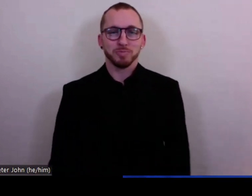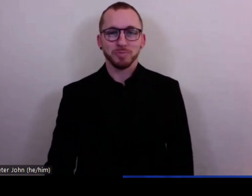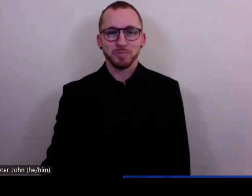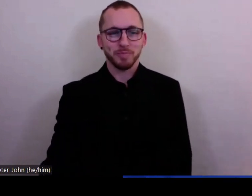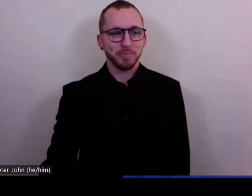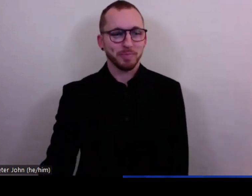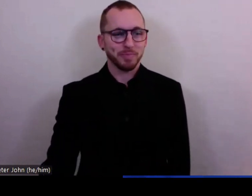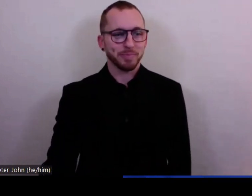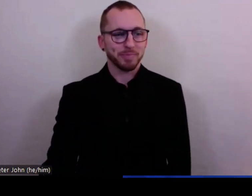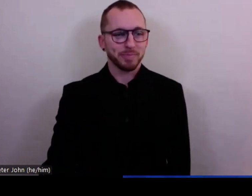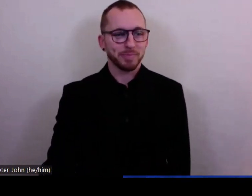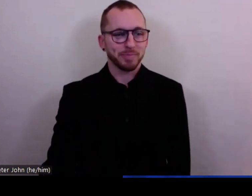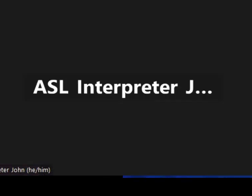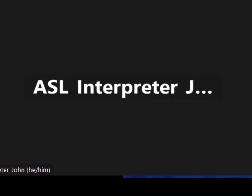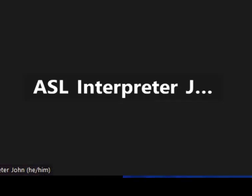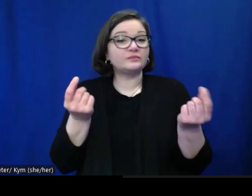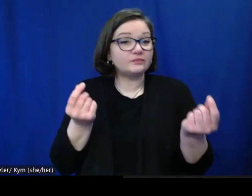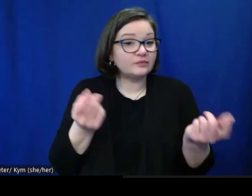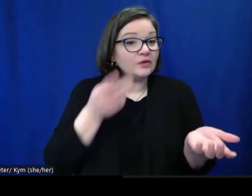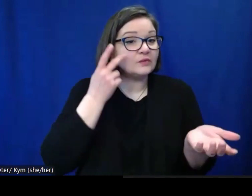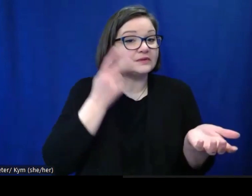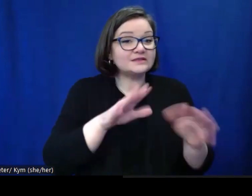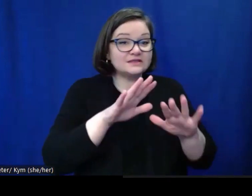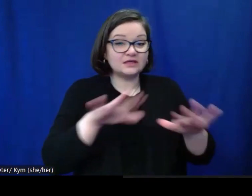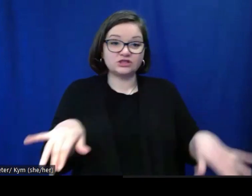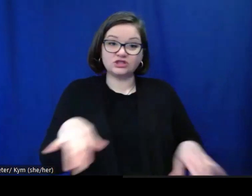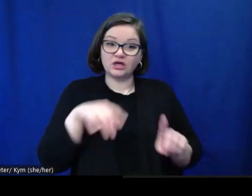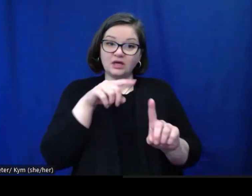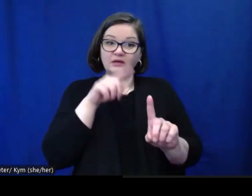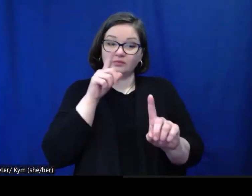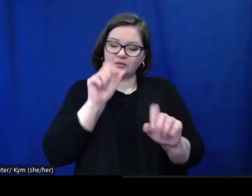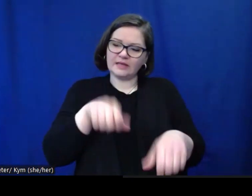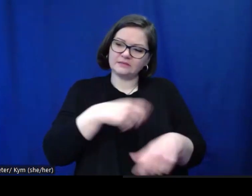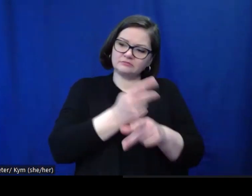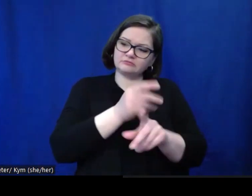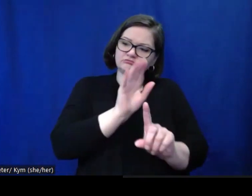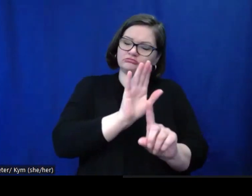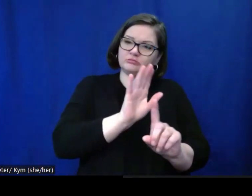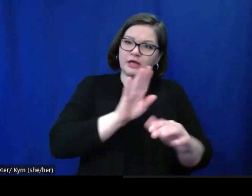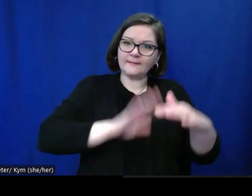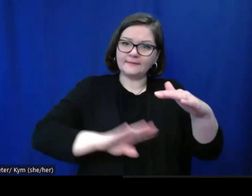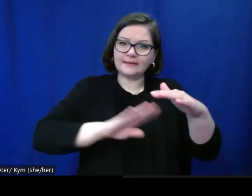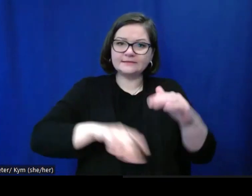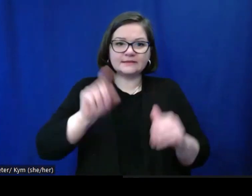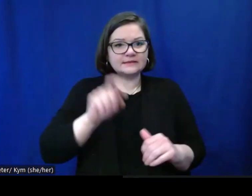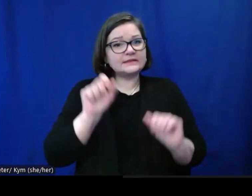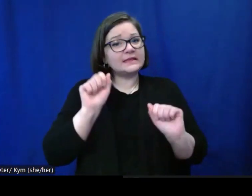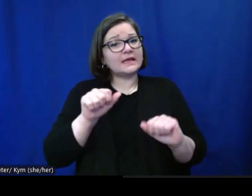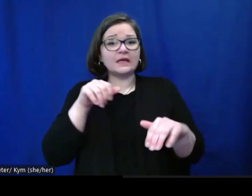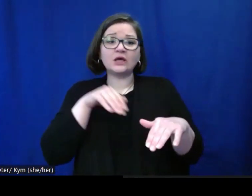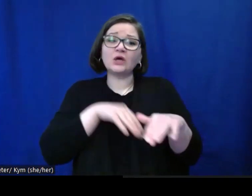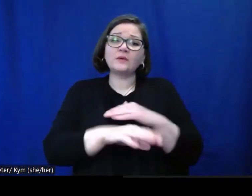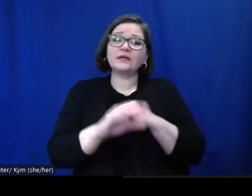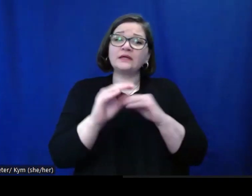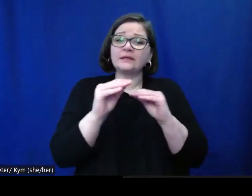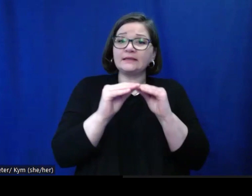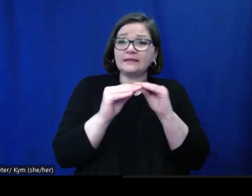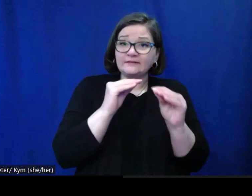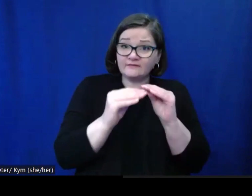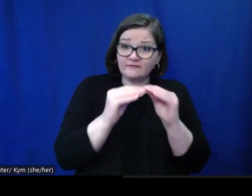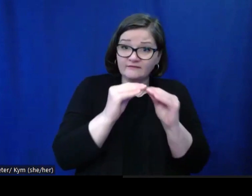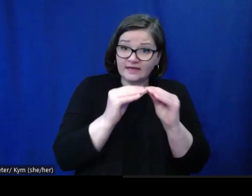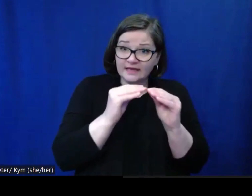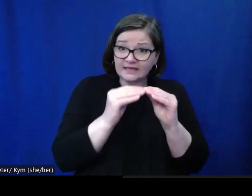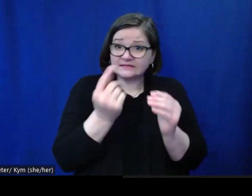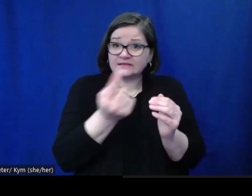a child that is able to take care of their basic needs. They can probably go in and fix a bottle for a little toddler